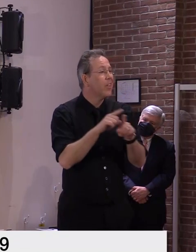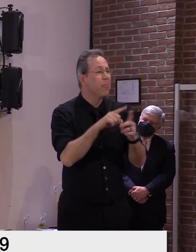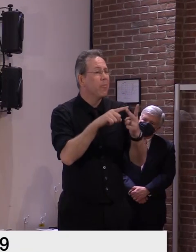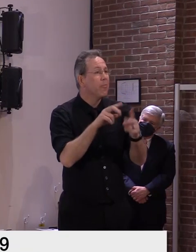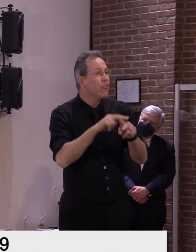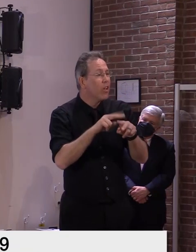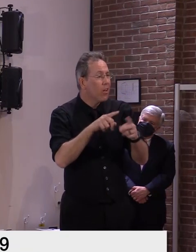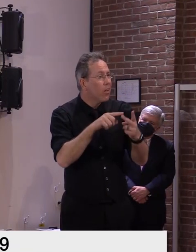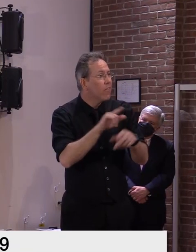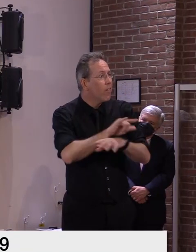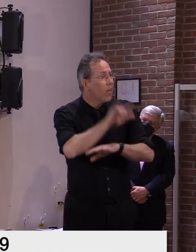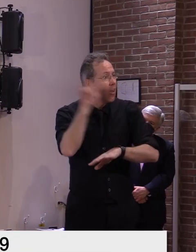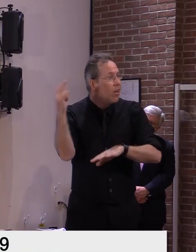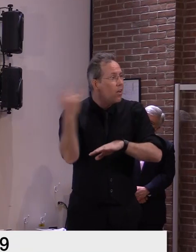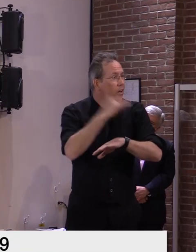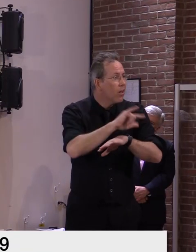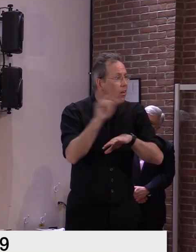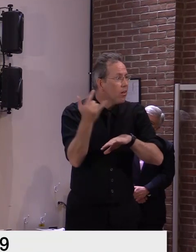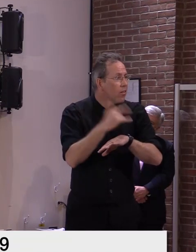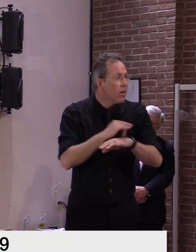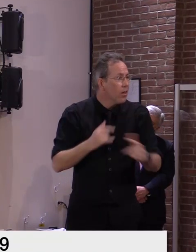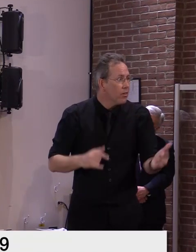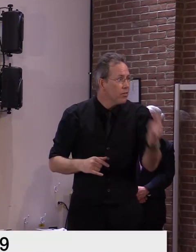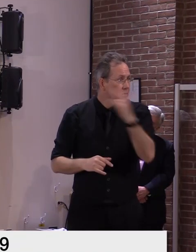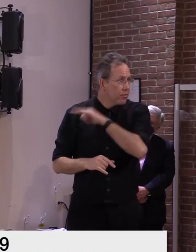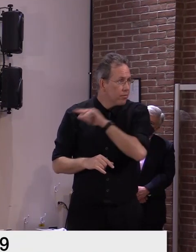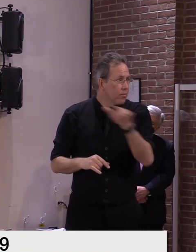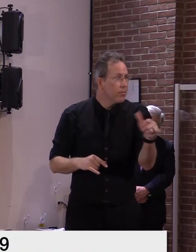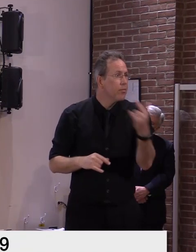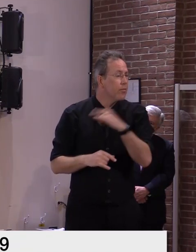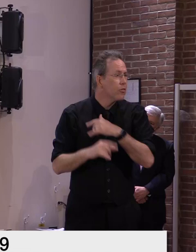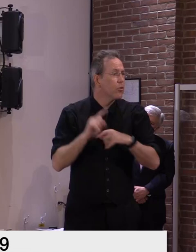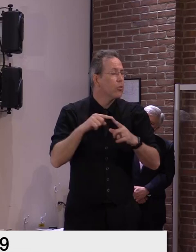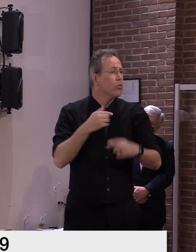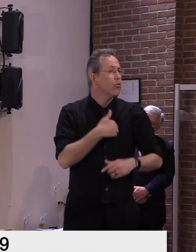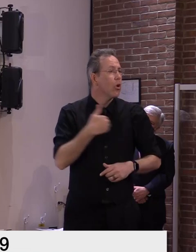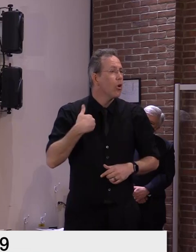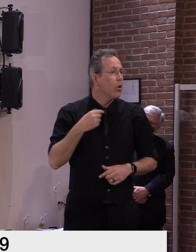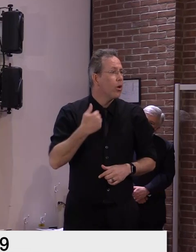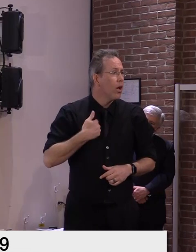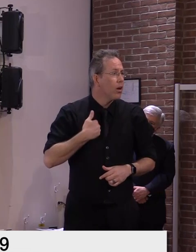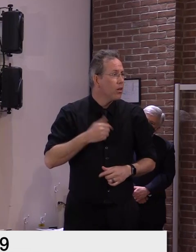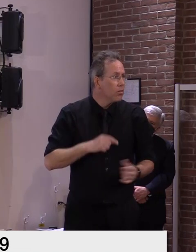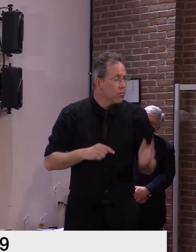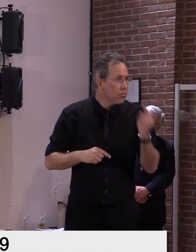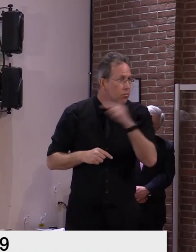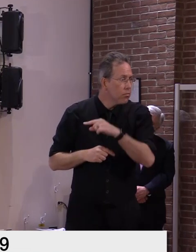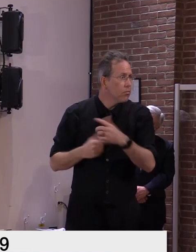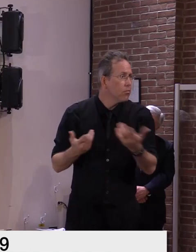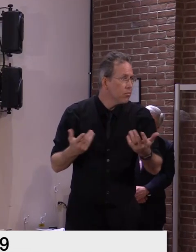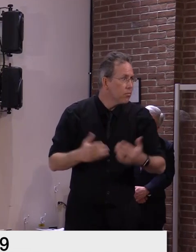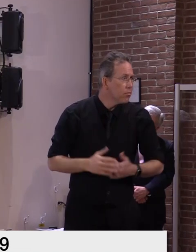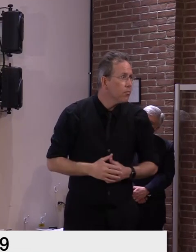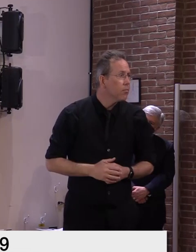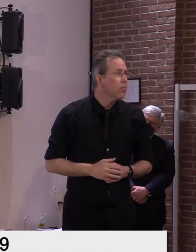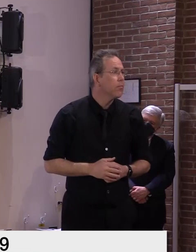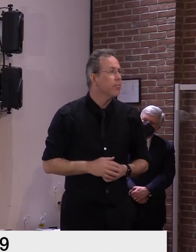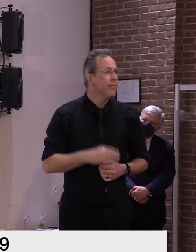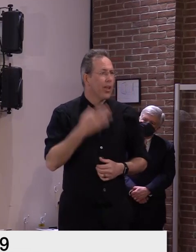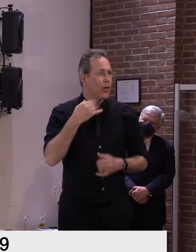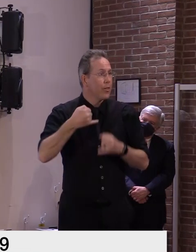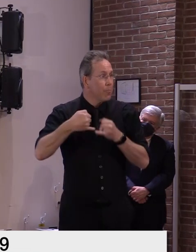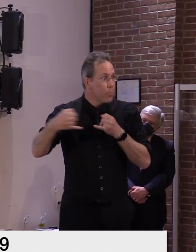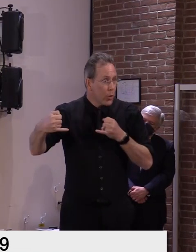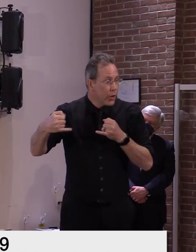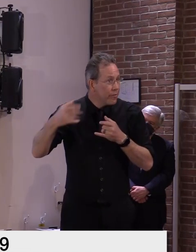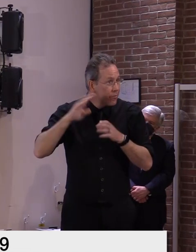So I think we'll get there, but I just don't know when that's going to be. I can't even tell you when the border itself is going to be